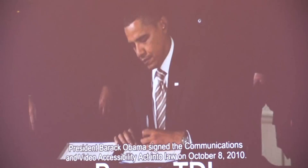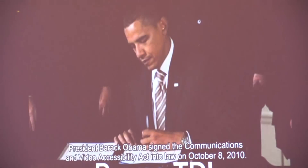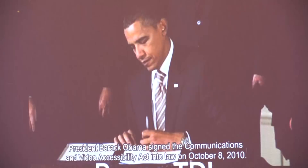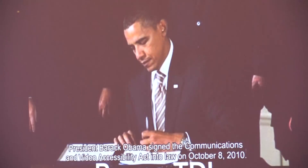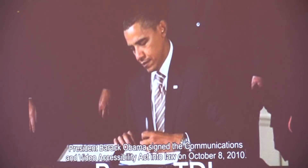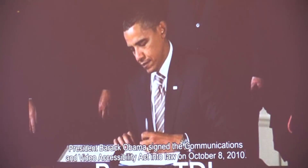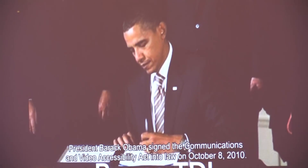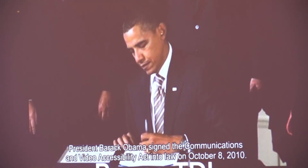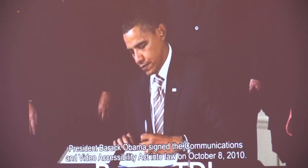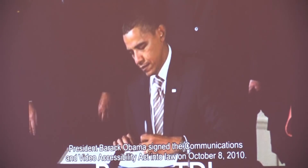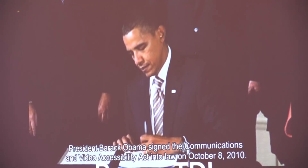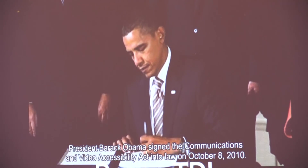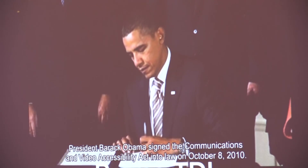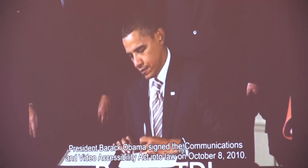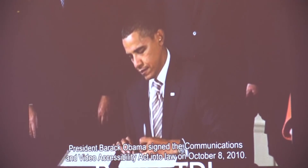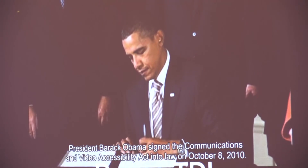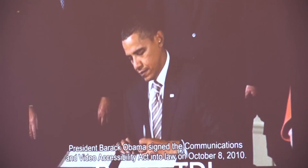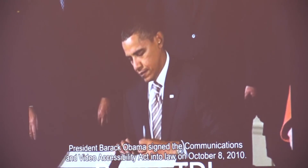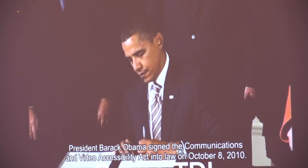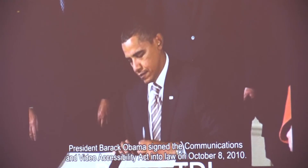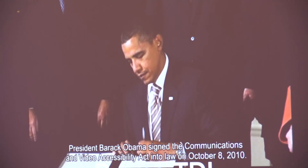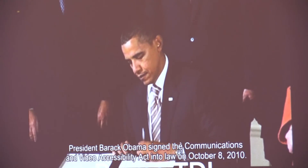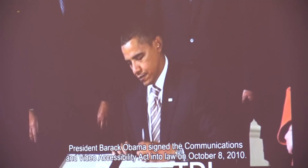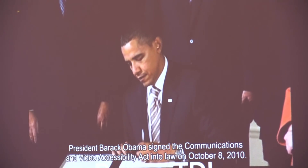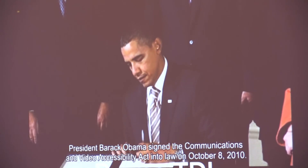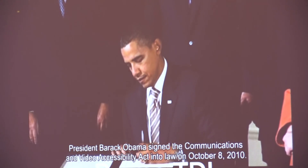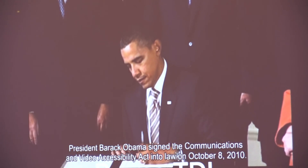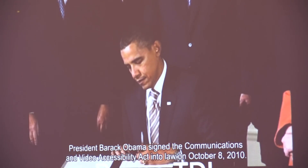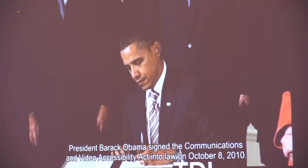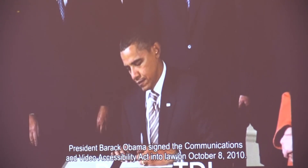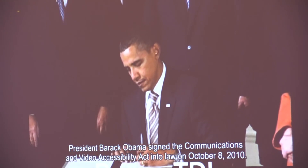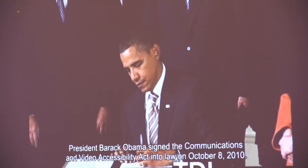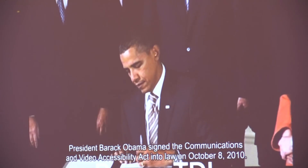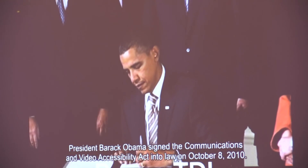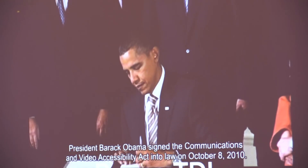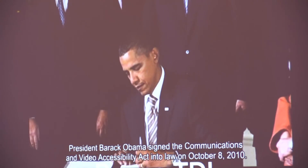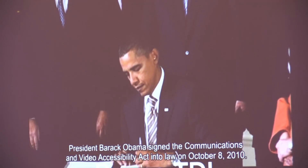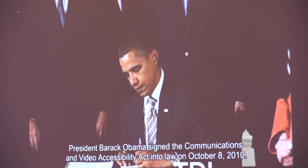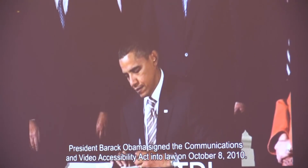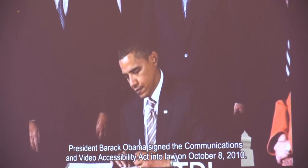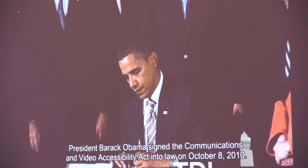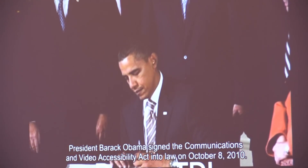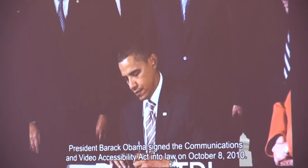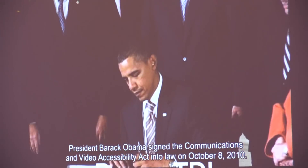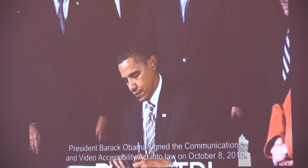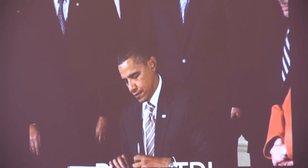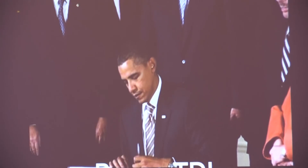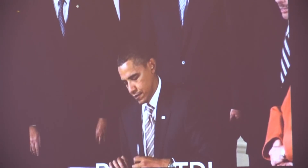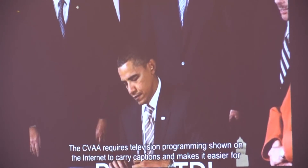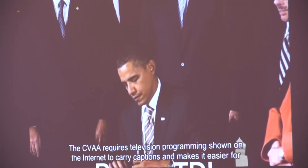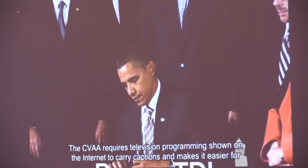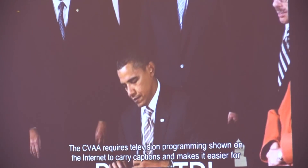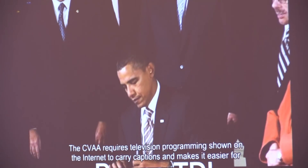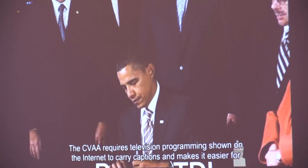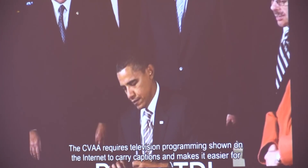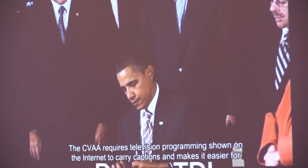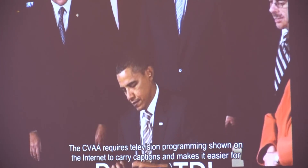President Barack Obama signed the Communications and Video Accessibility Act into law on October 8, 2010. The CVAA